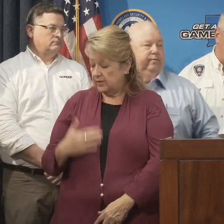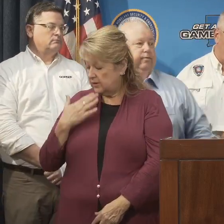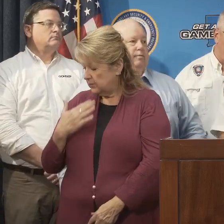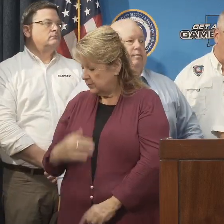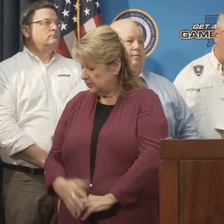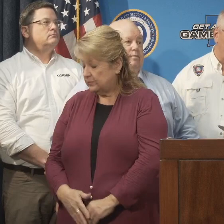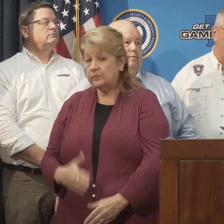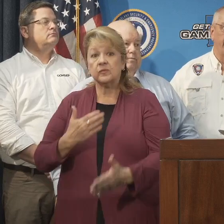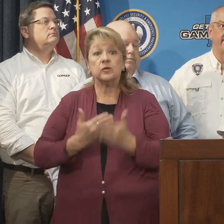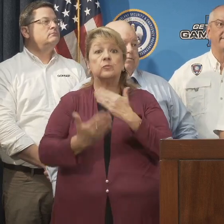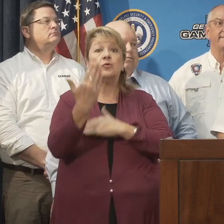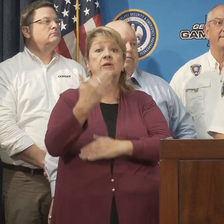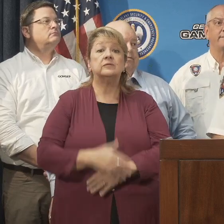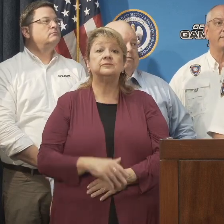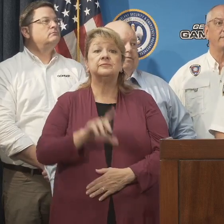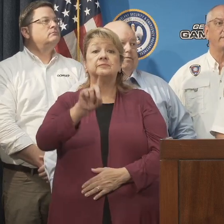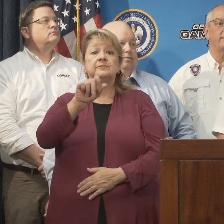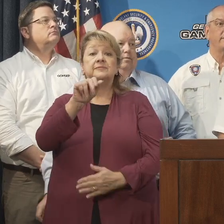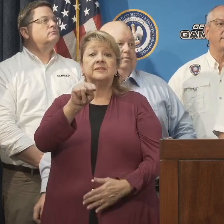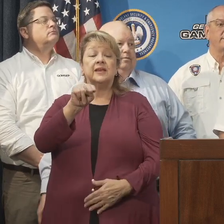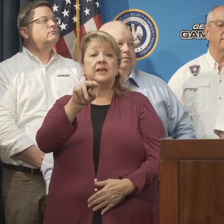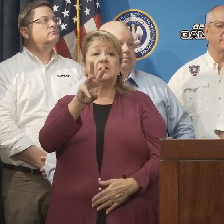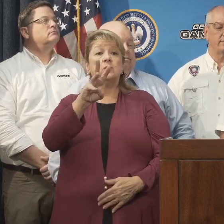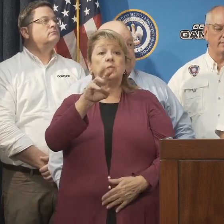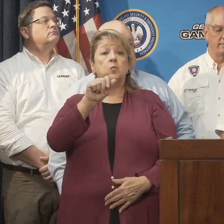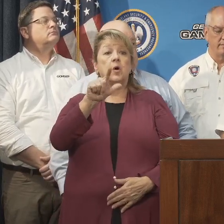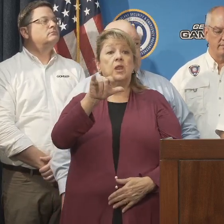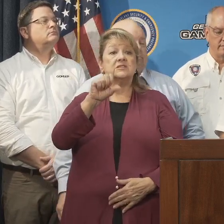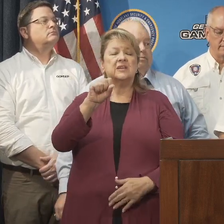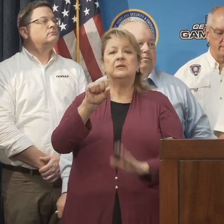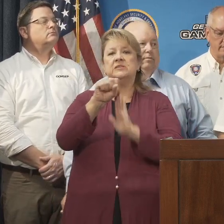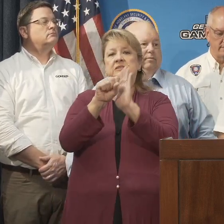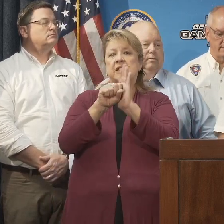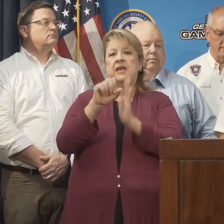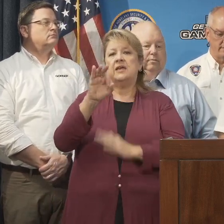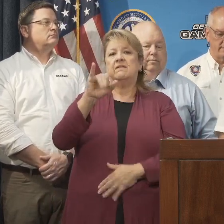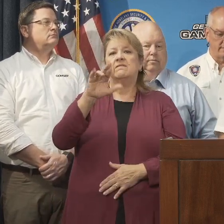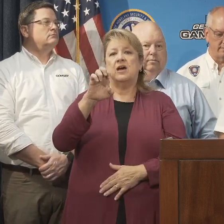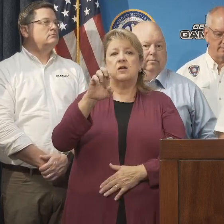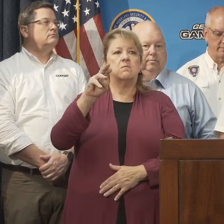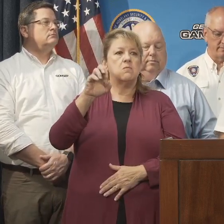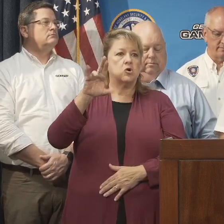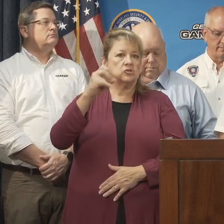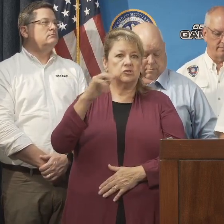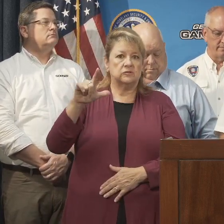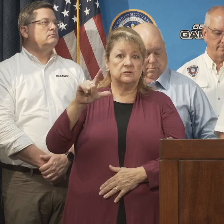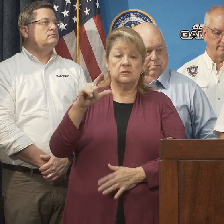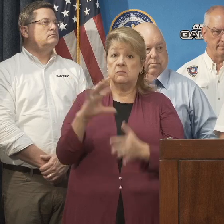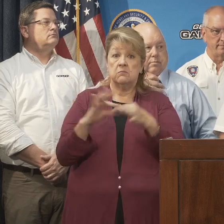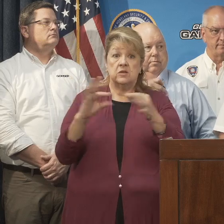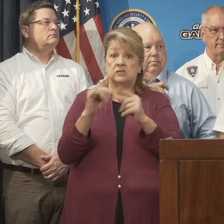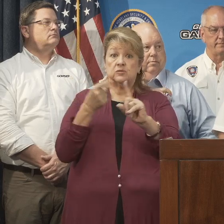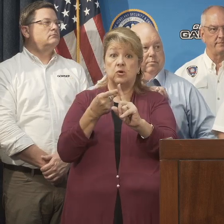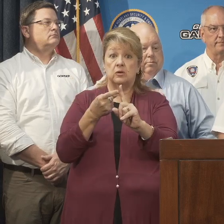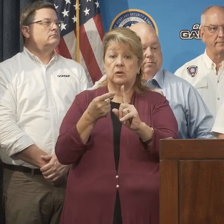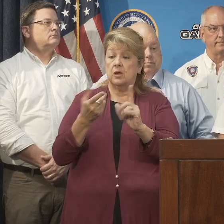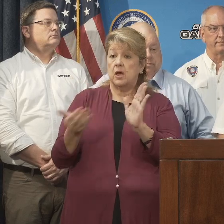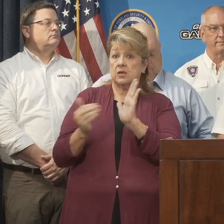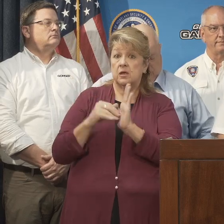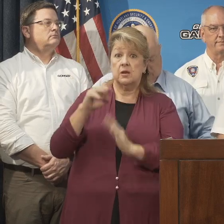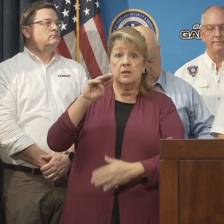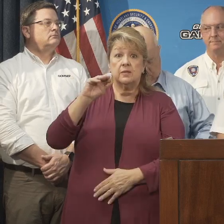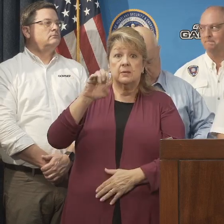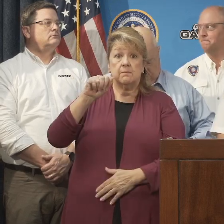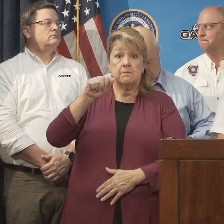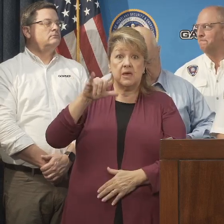Good morning. I'm Dan Wallace, State Fire Marshal, and our message is clear. And to reiterate what the mayor and what the commissioner has